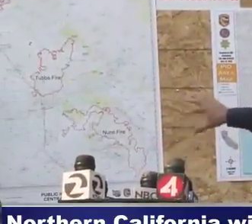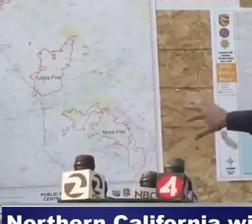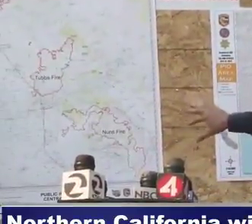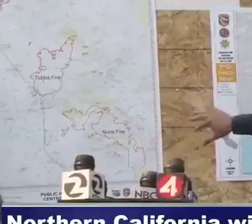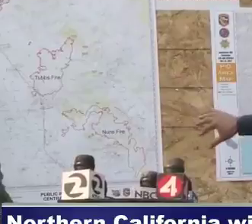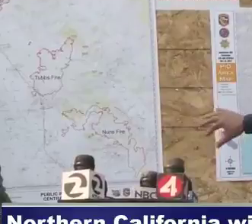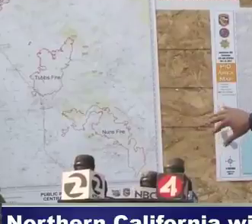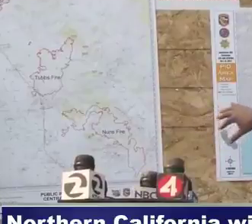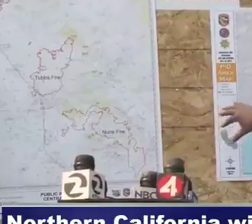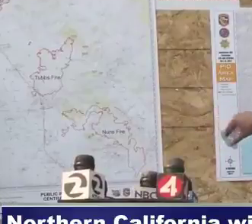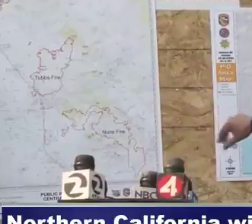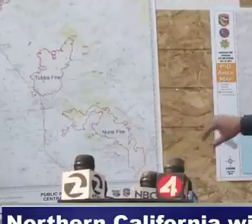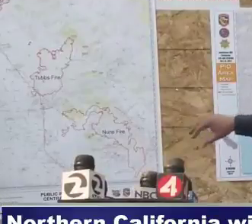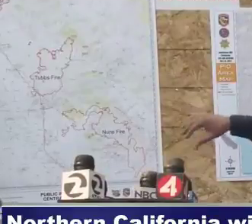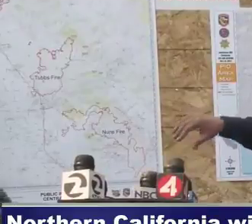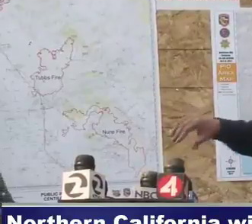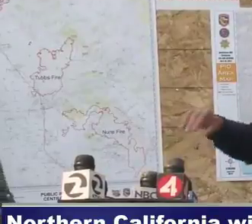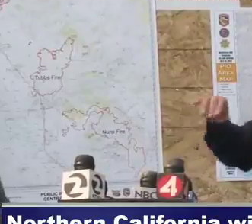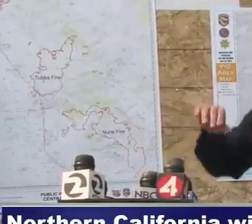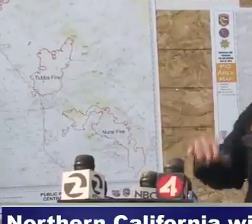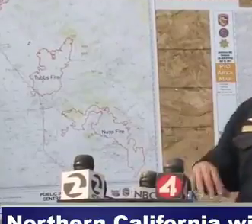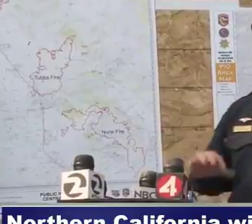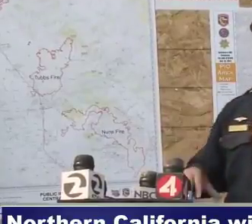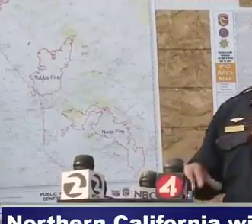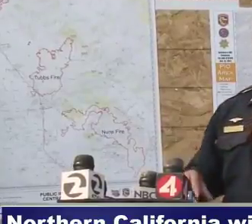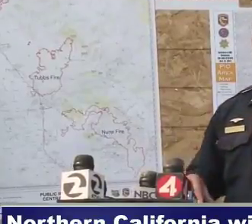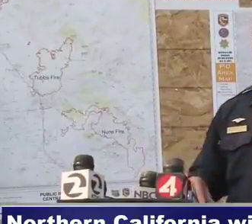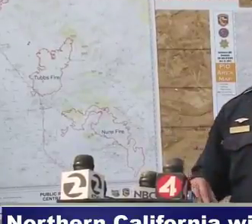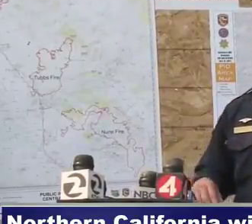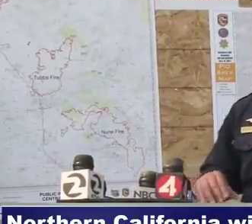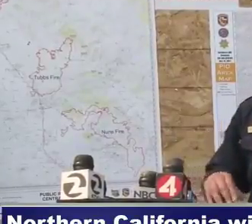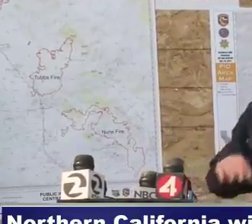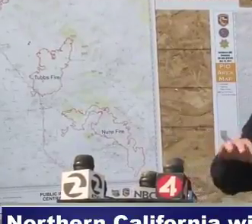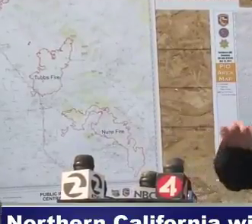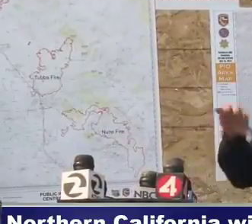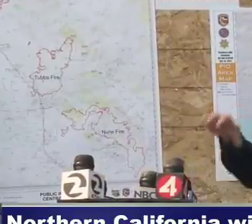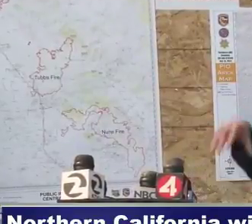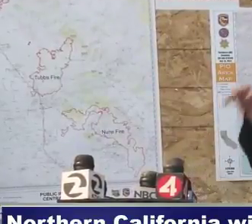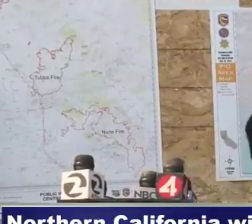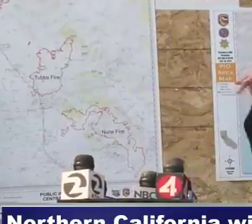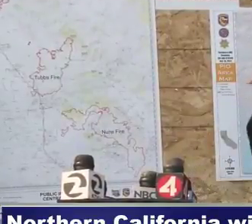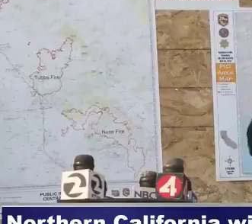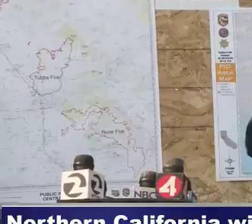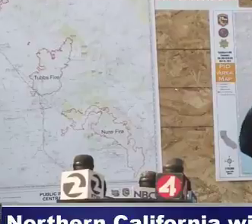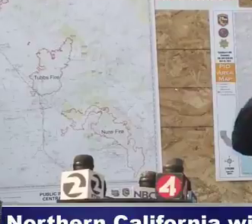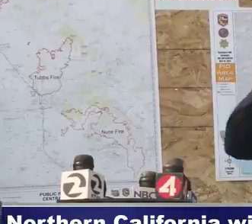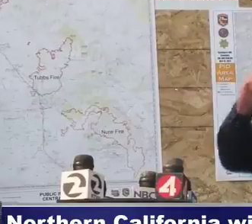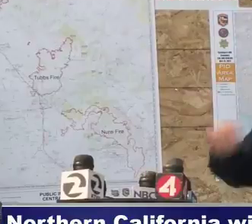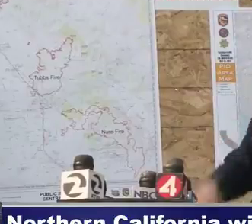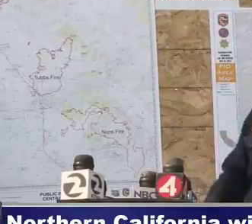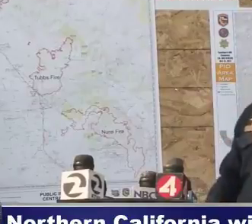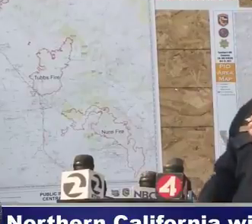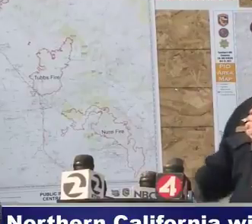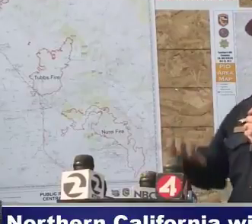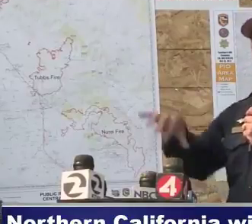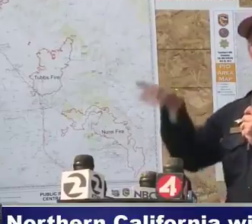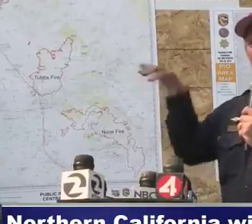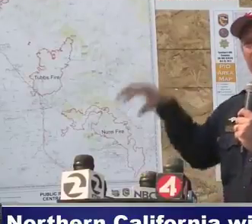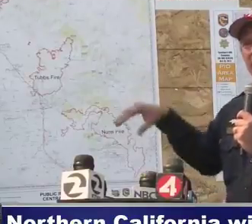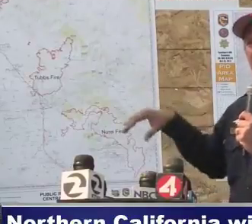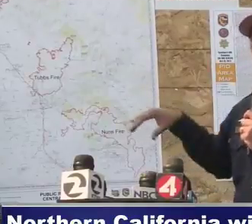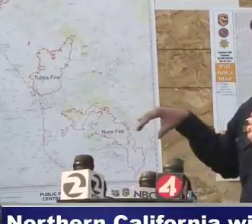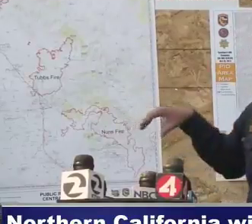end of that fire up there by the Oakmont community. We did really good work last night. I was concerned about that piece. There's a big grove stand